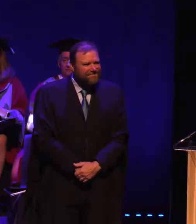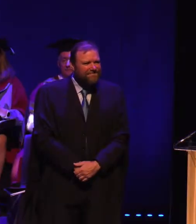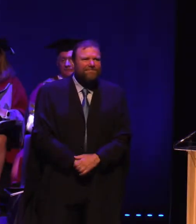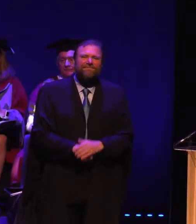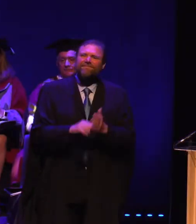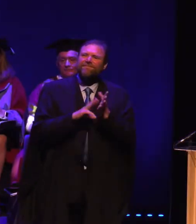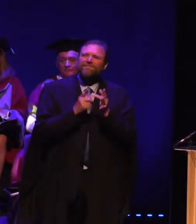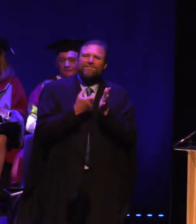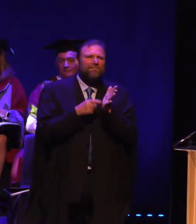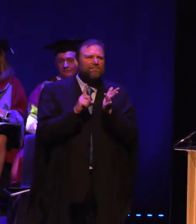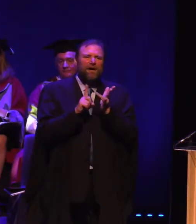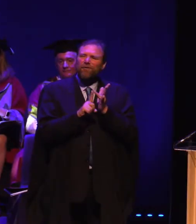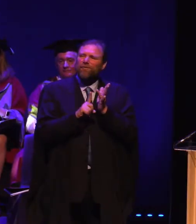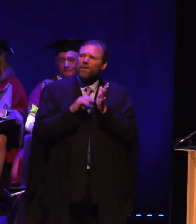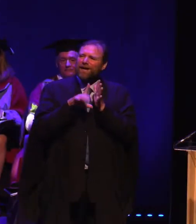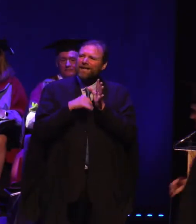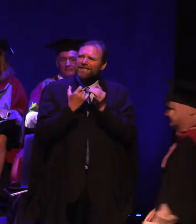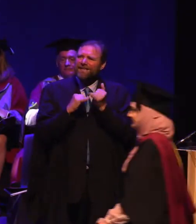Merul Nissa.